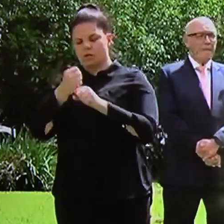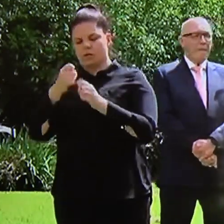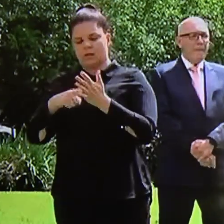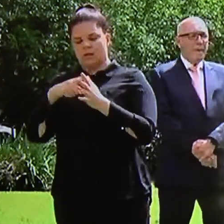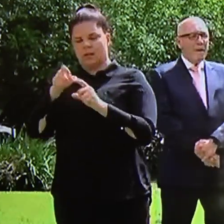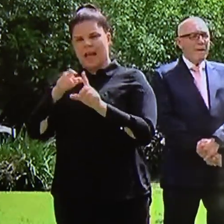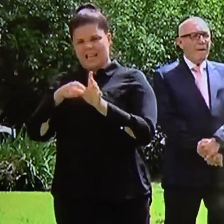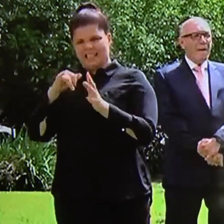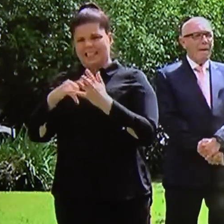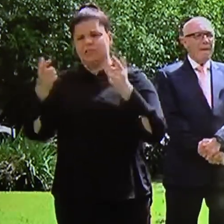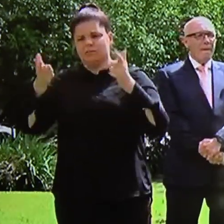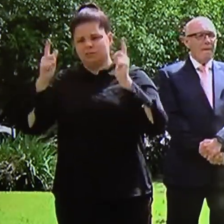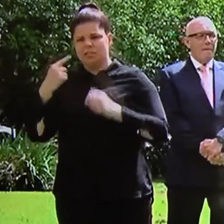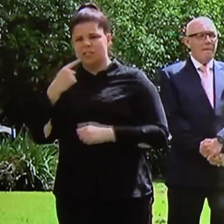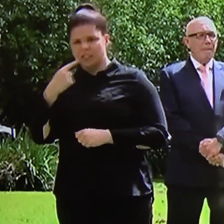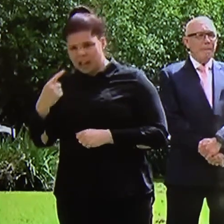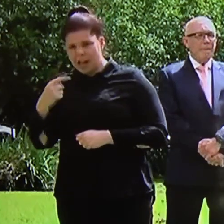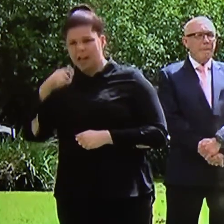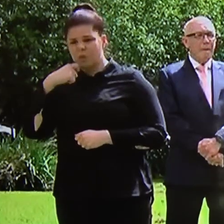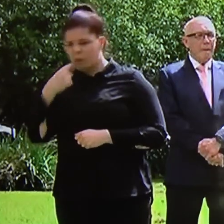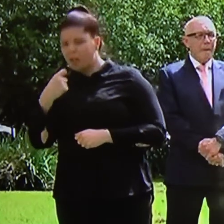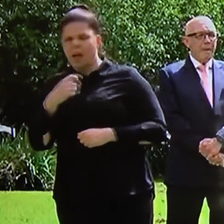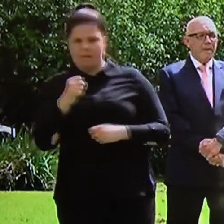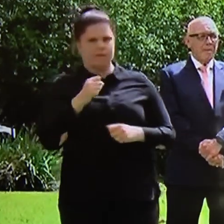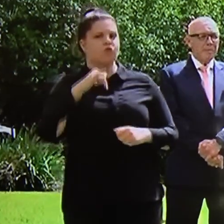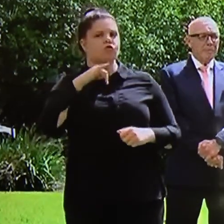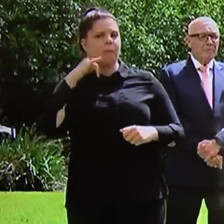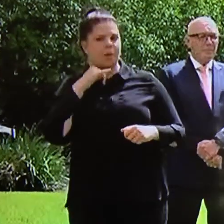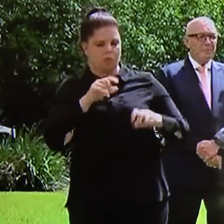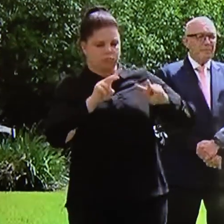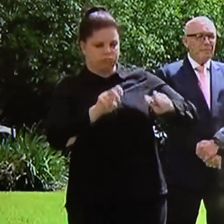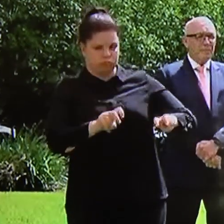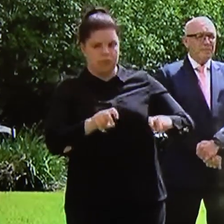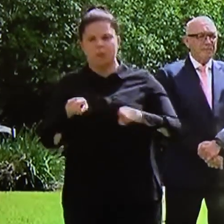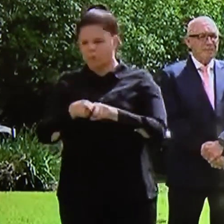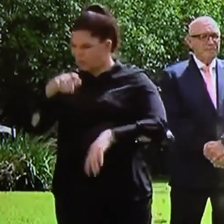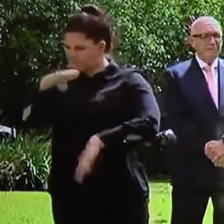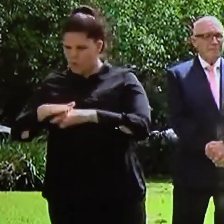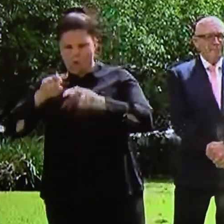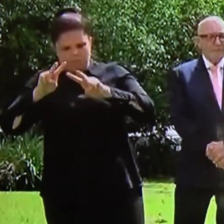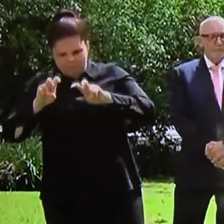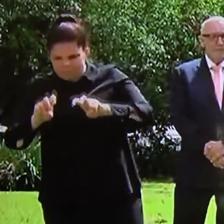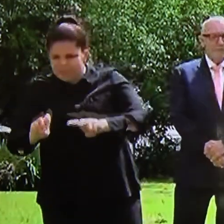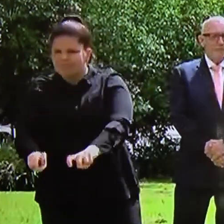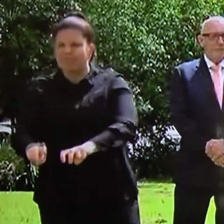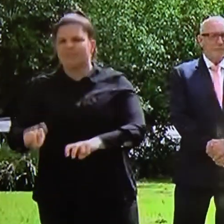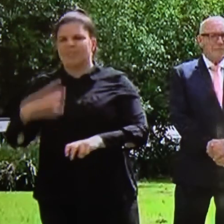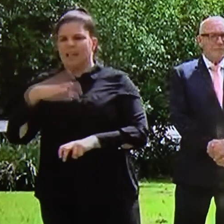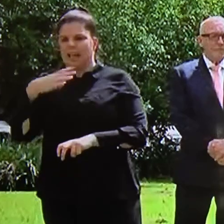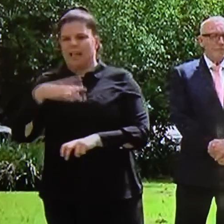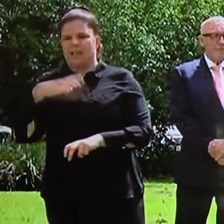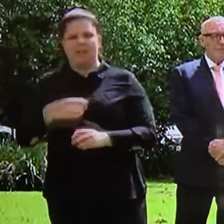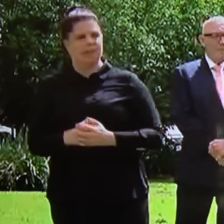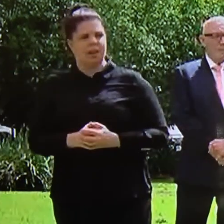said that alongside the criminal investigation, a full inquiry should happen. There is a full inquiry being undertaken